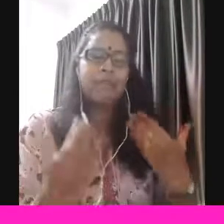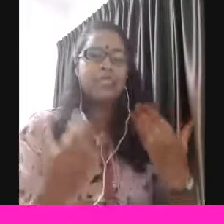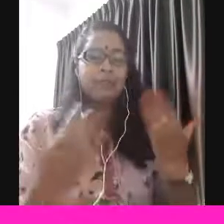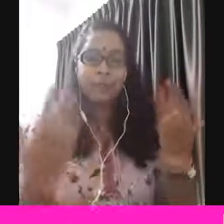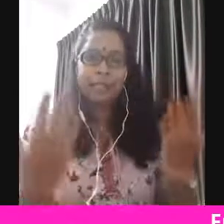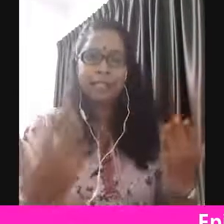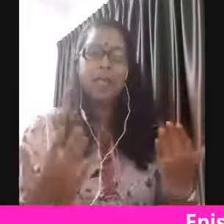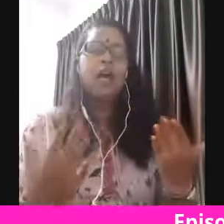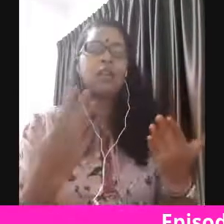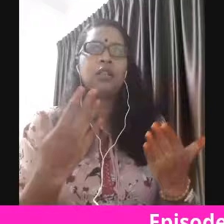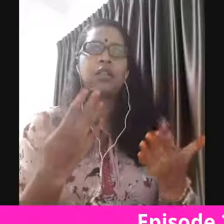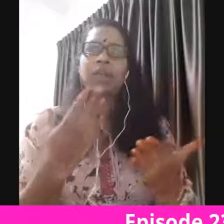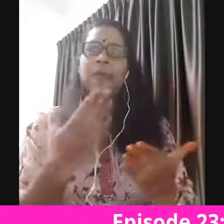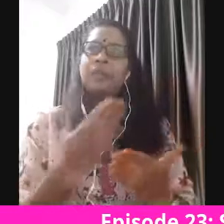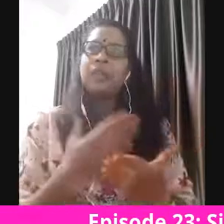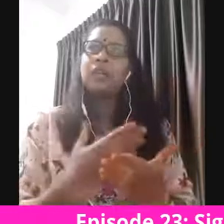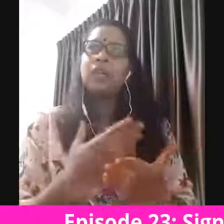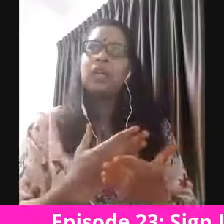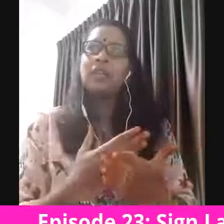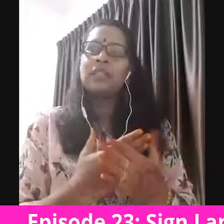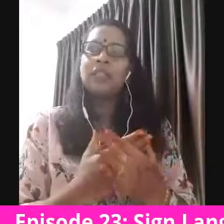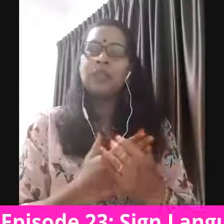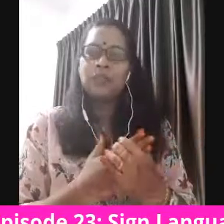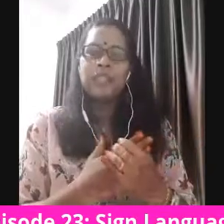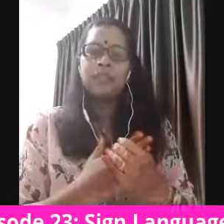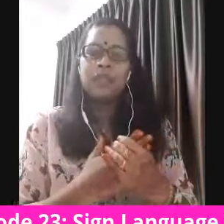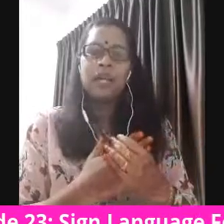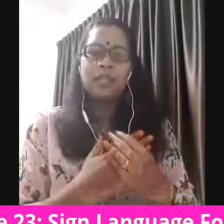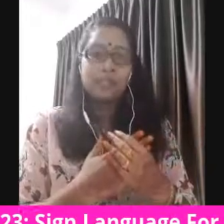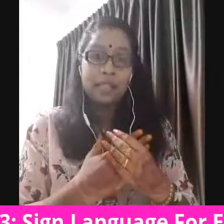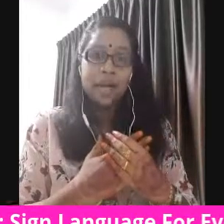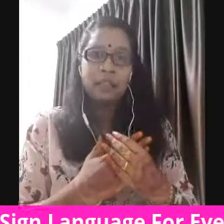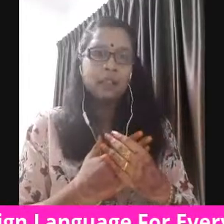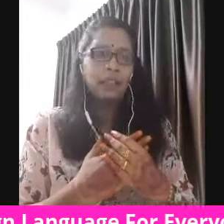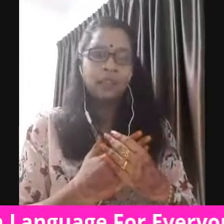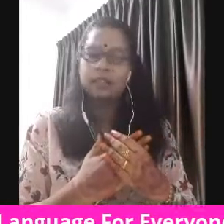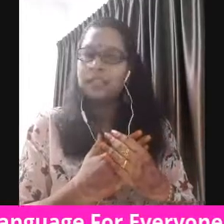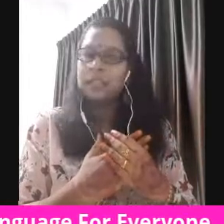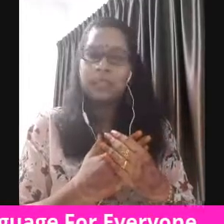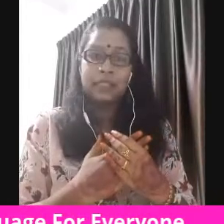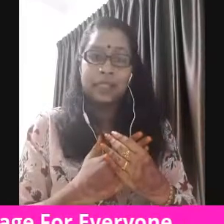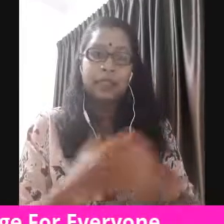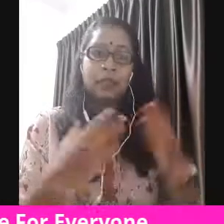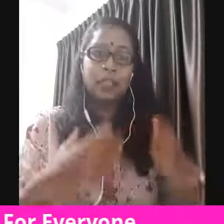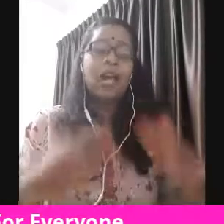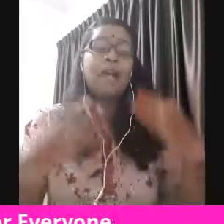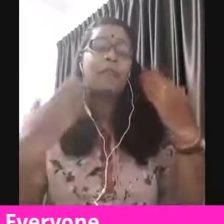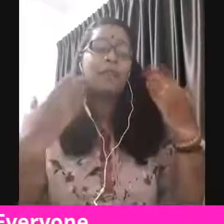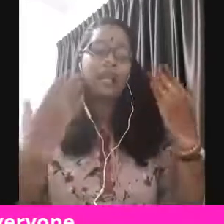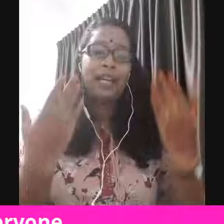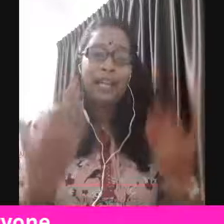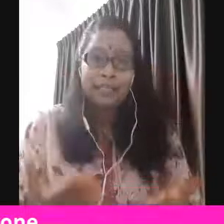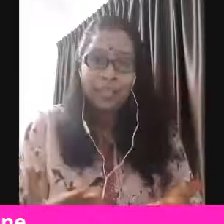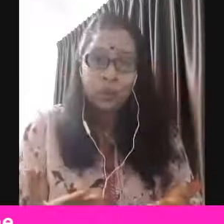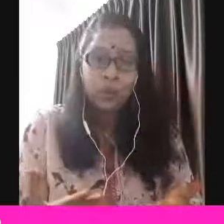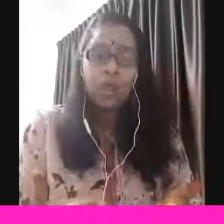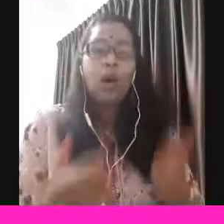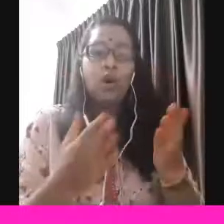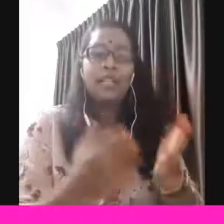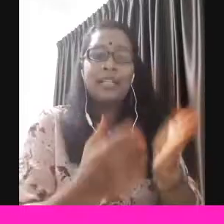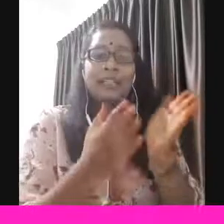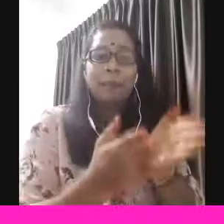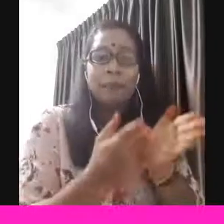First, I will give them answer. So in 2014, when I start teaching science, because when I entered that